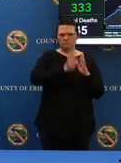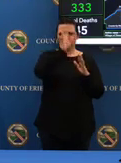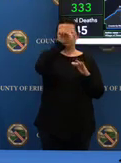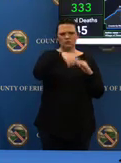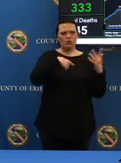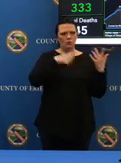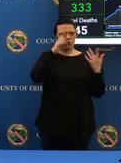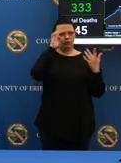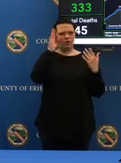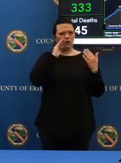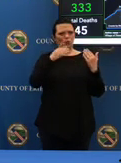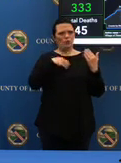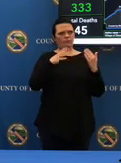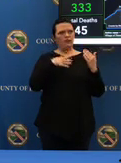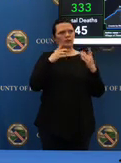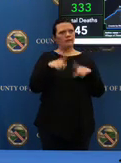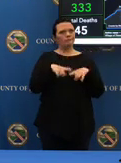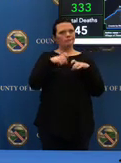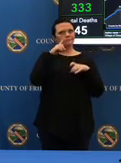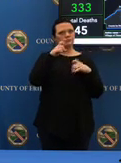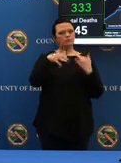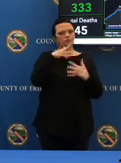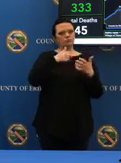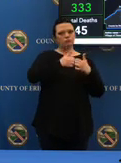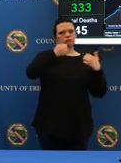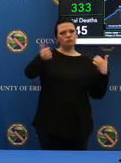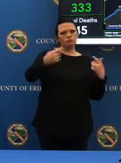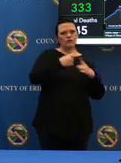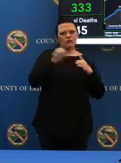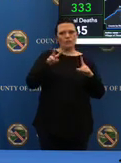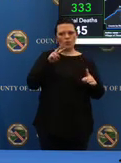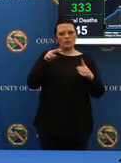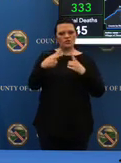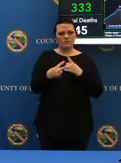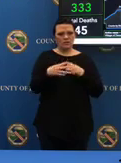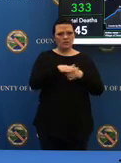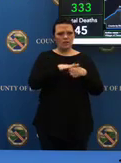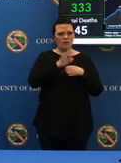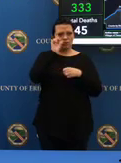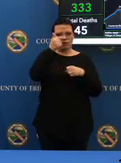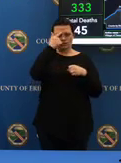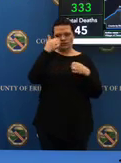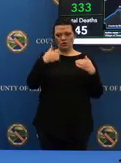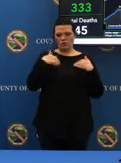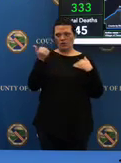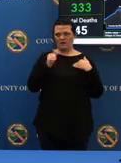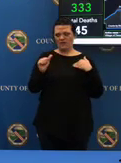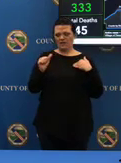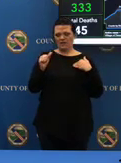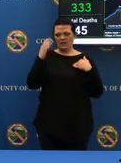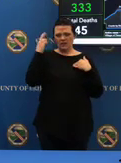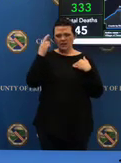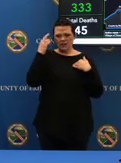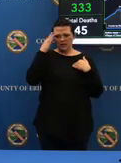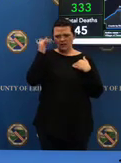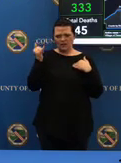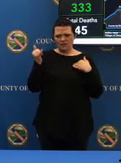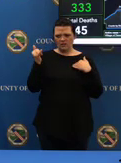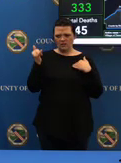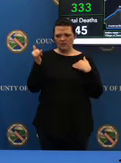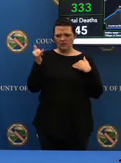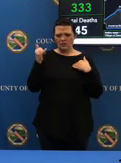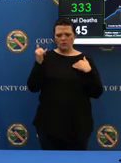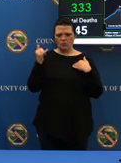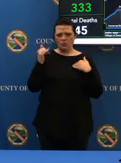remain, relatively stagnant during social distancing. From your perspective and that of local government, do you have any indication as to